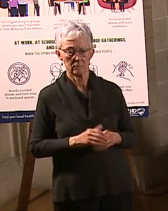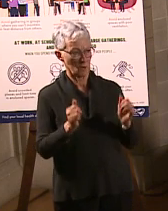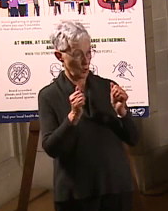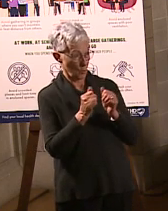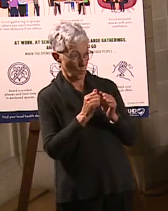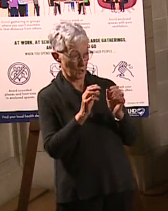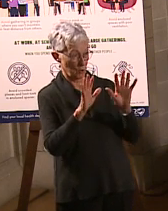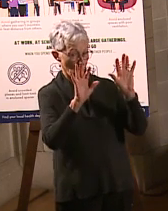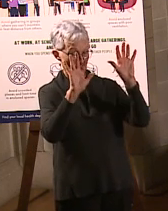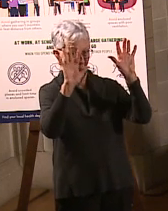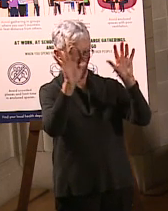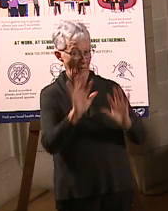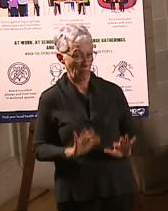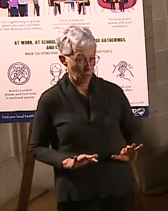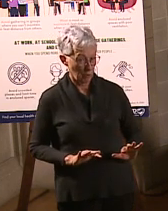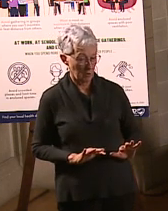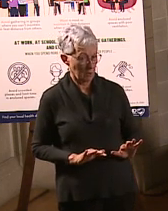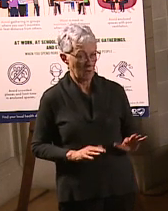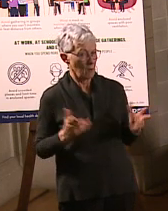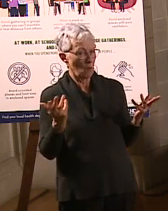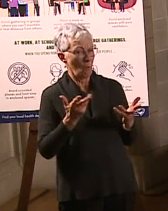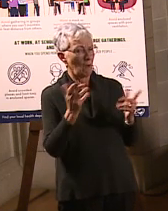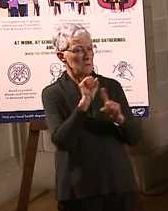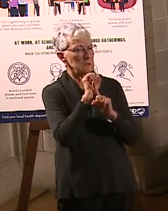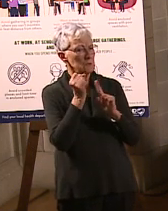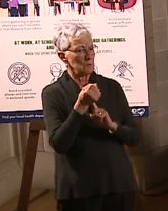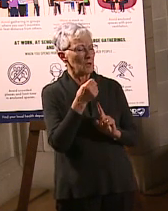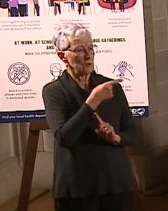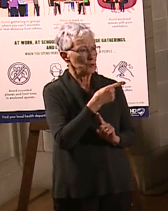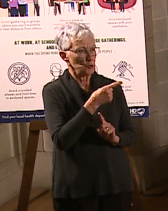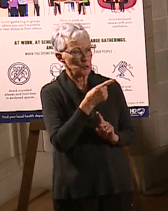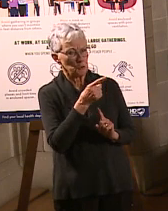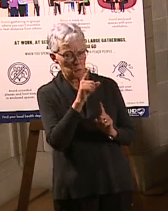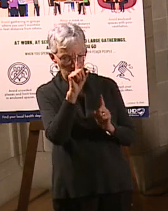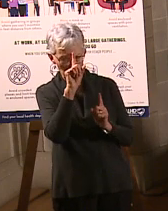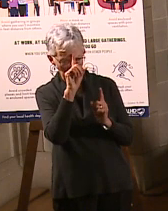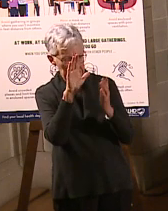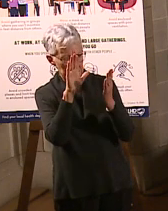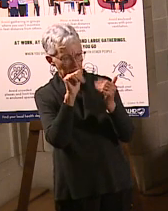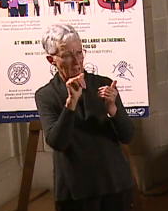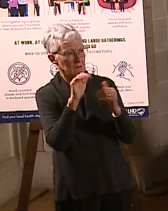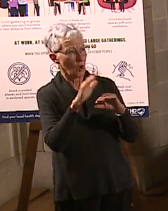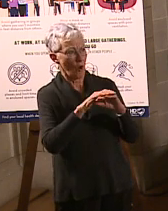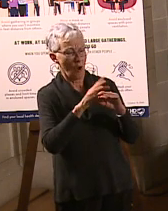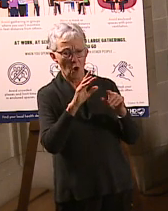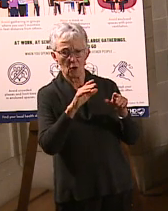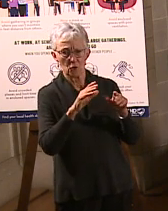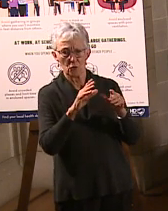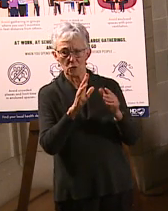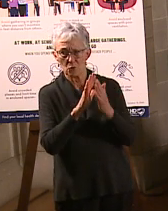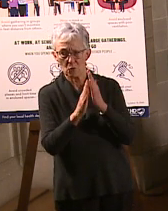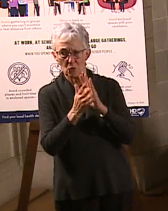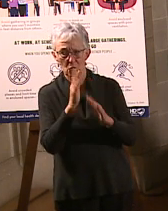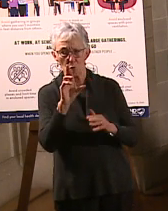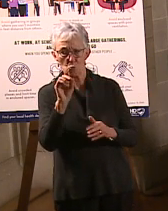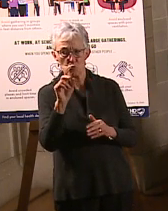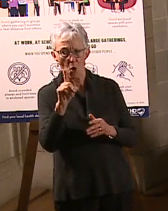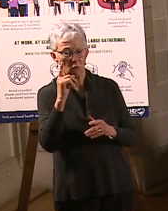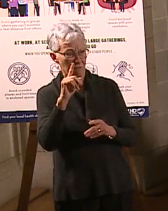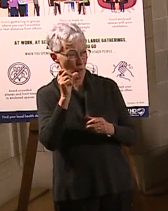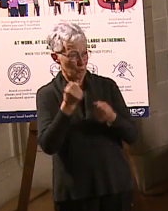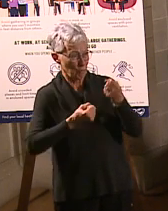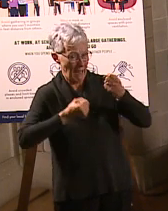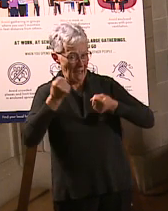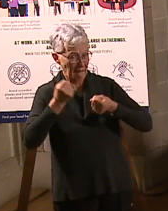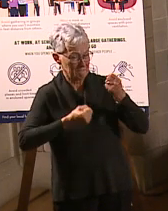forecast is calling for, what kind of conditions are you looking at out there on the road? So thank you. The question is, what's the